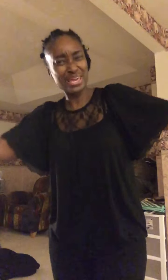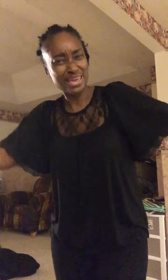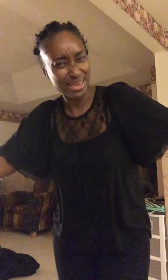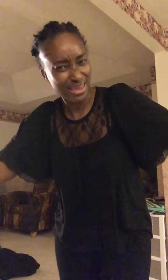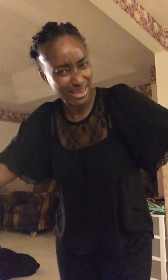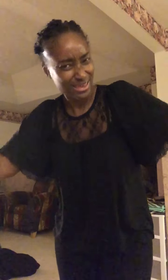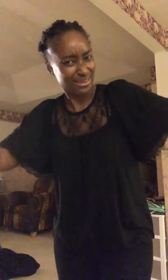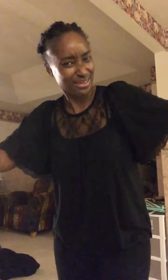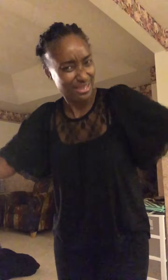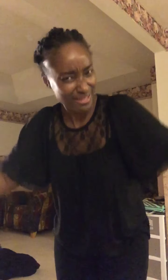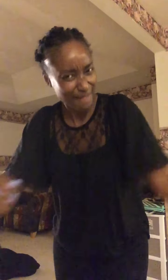Oh